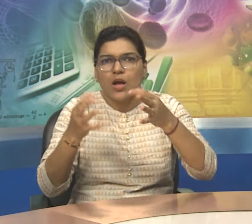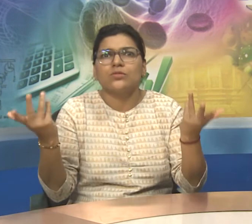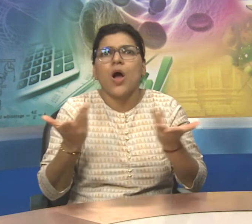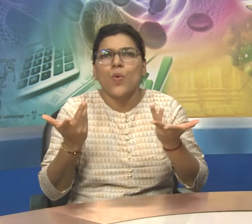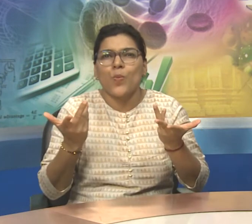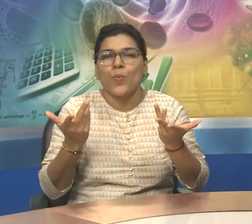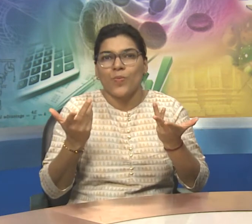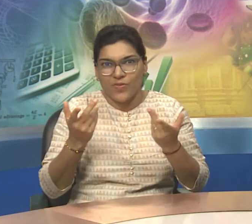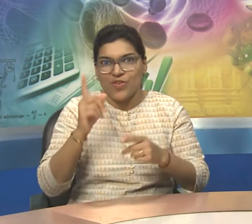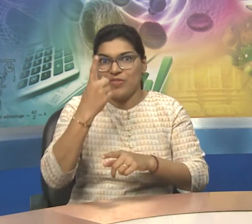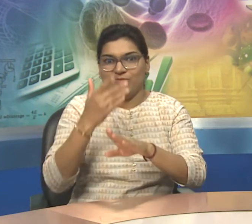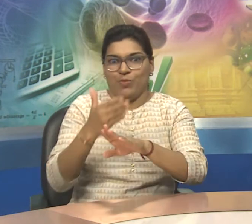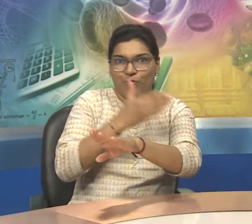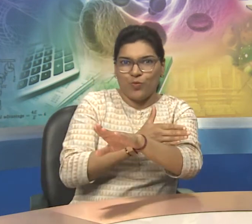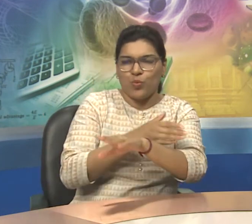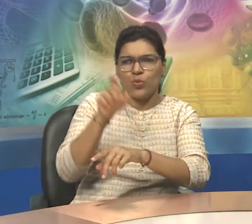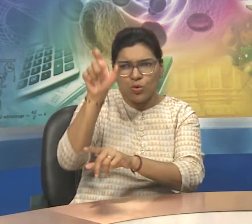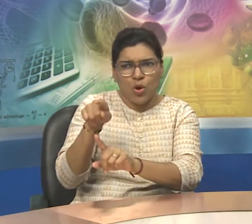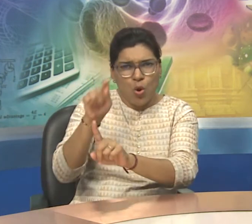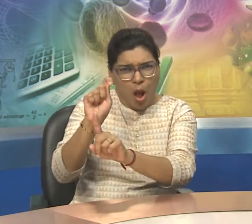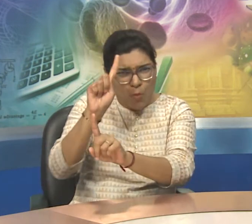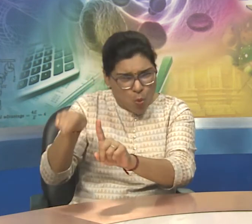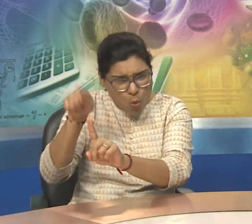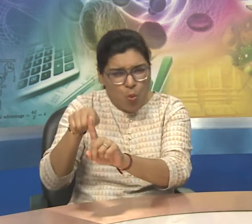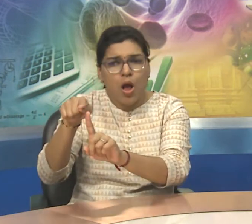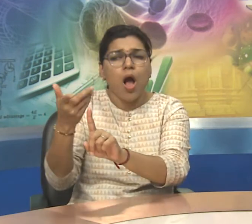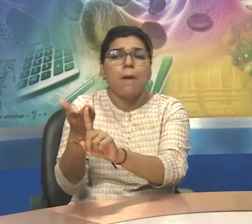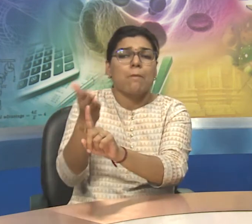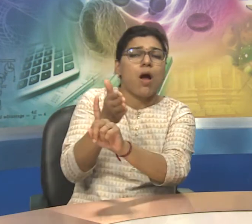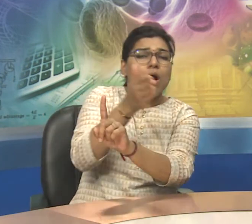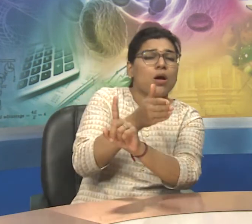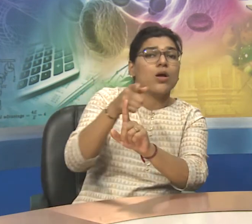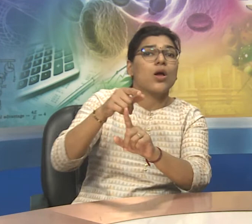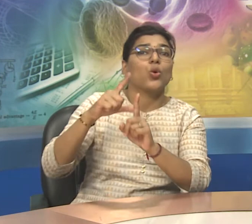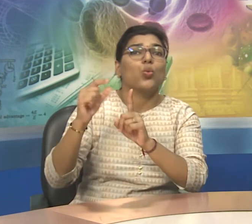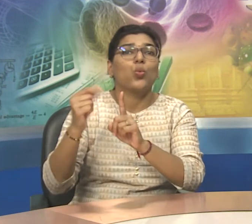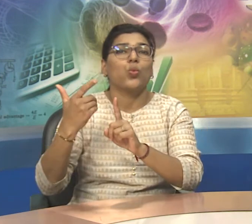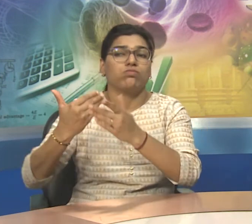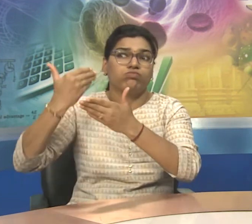In search of or in observation.